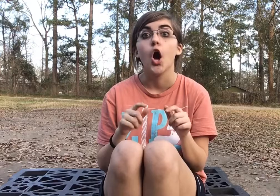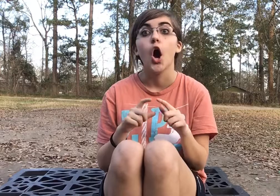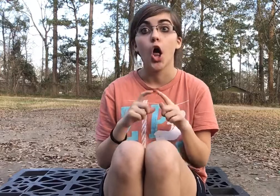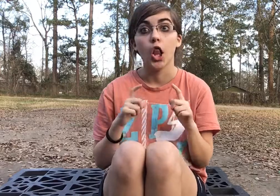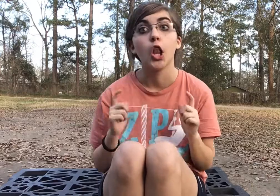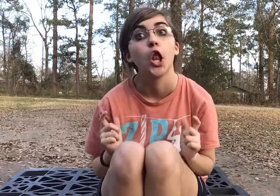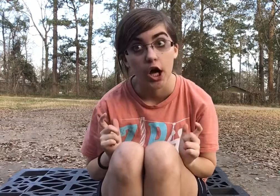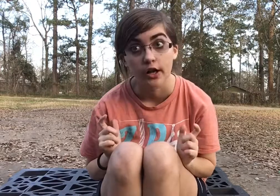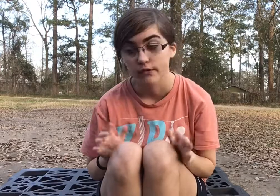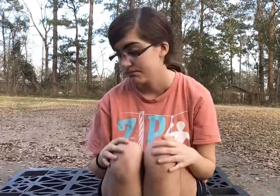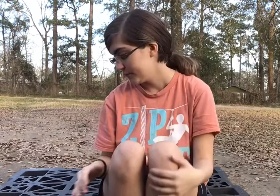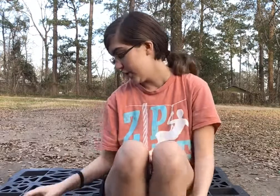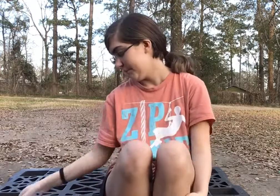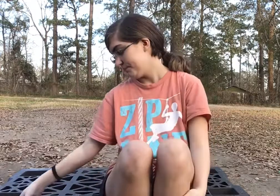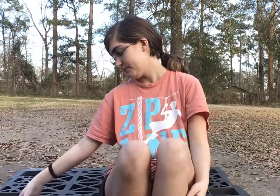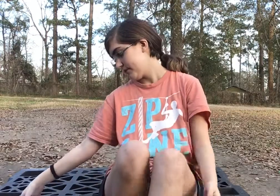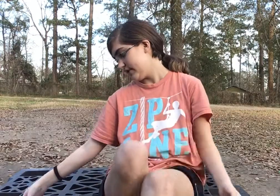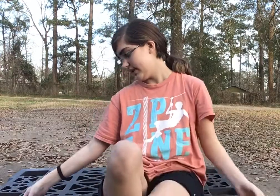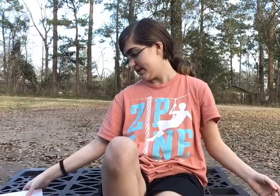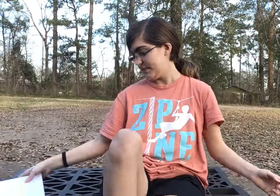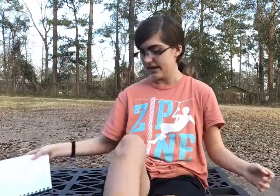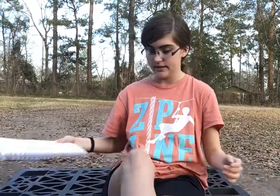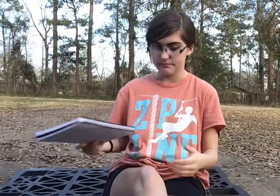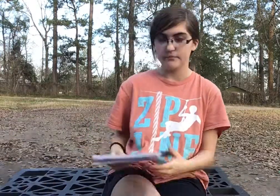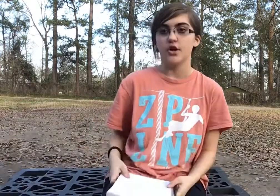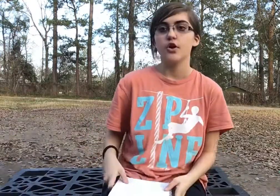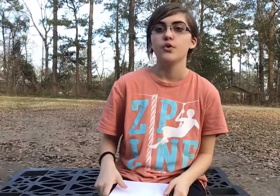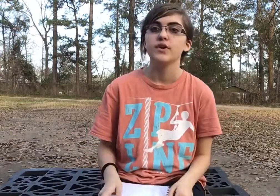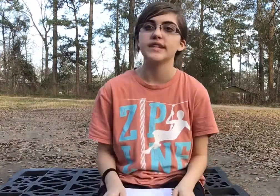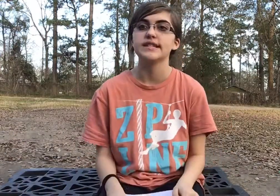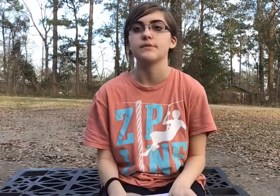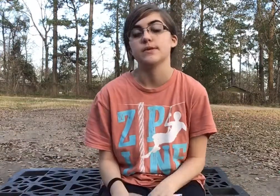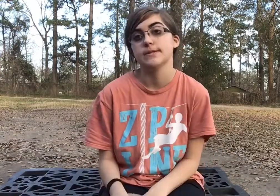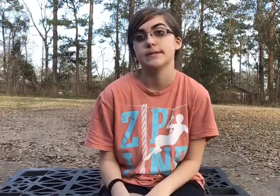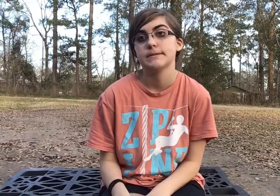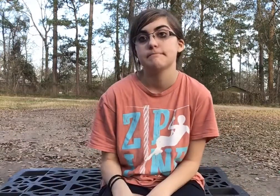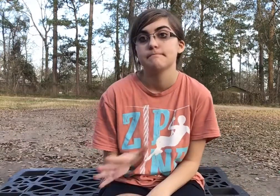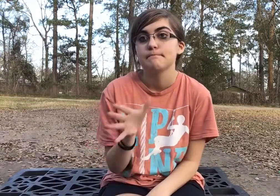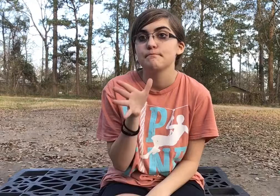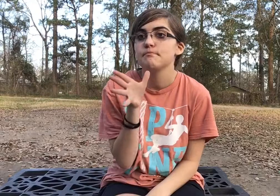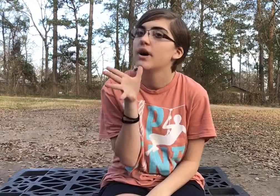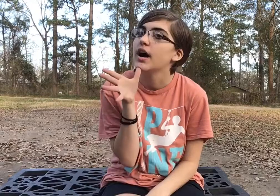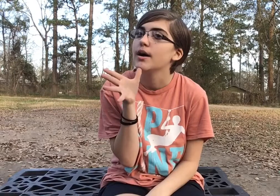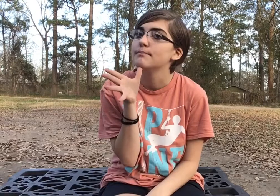a lot of them. Okay, let us begin with the easy ones. Mom.